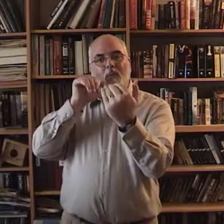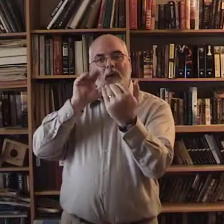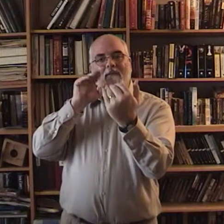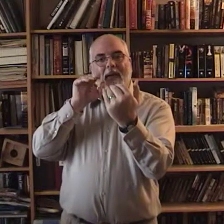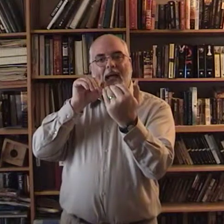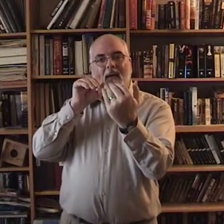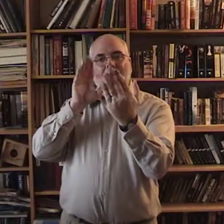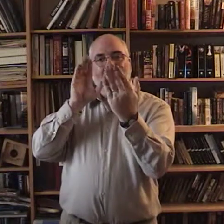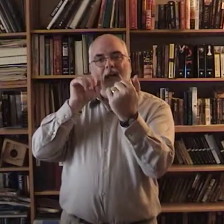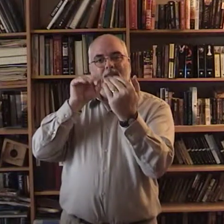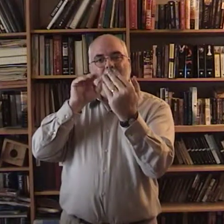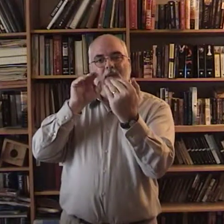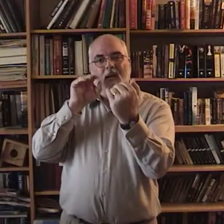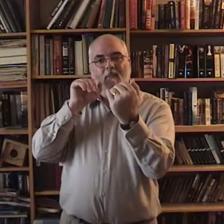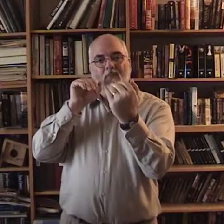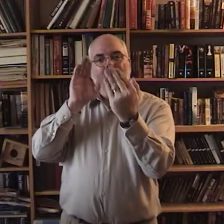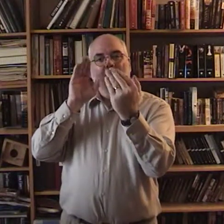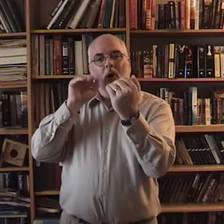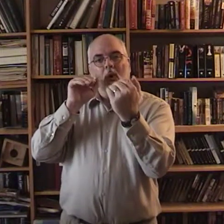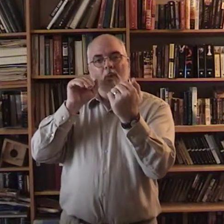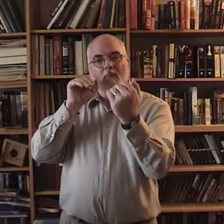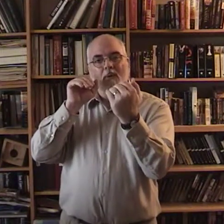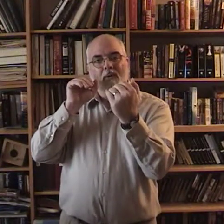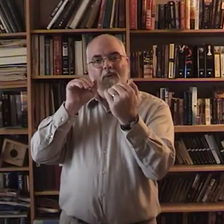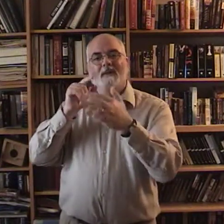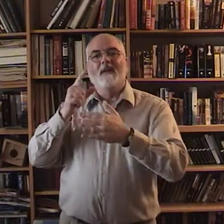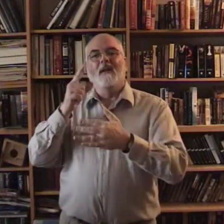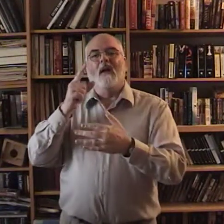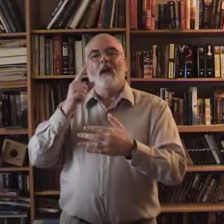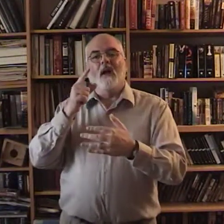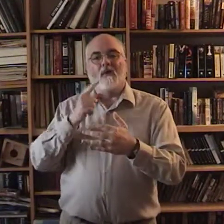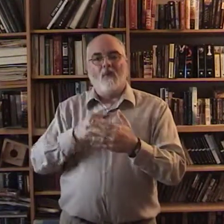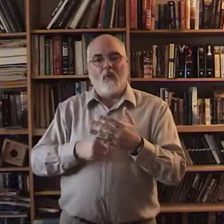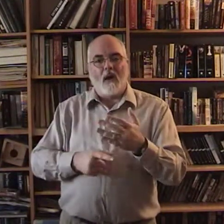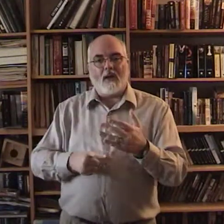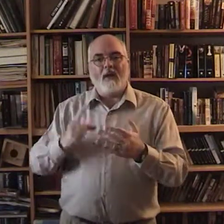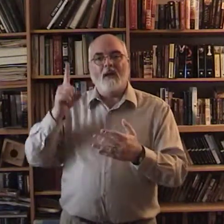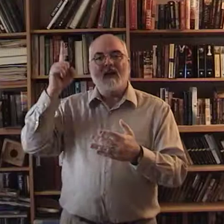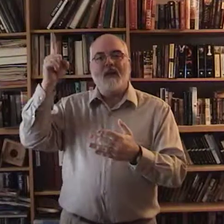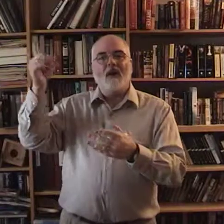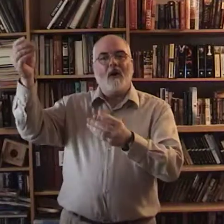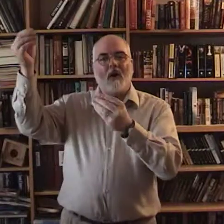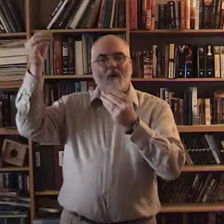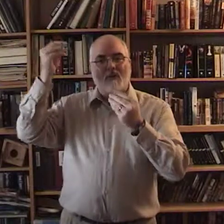wave back at the same time. Hope of what he offered,